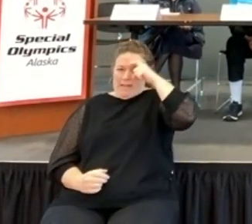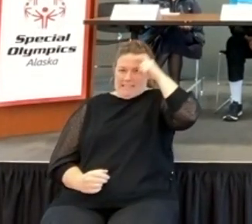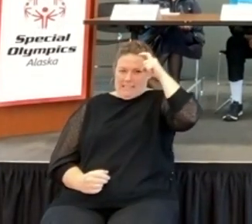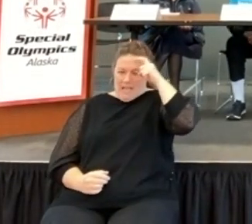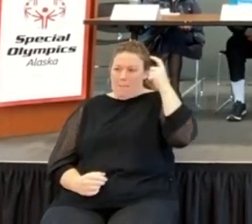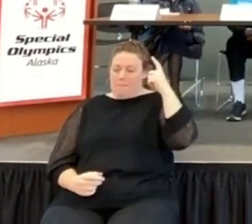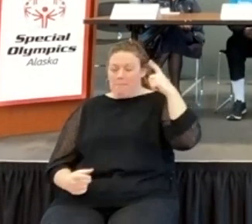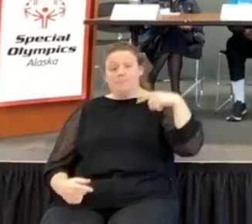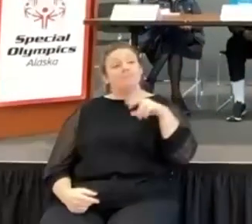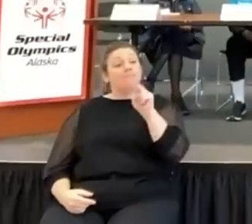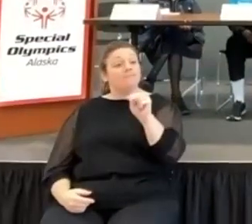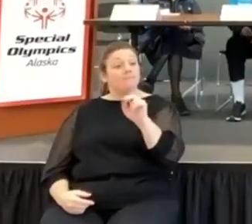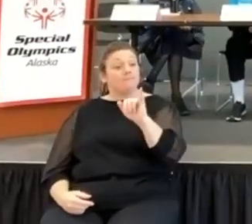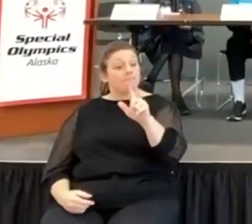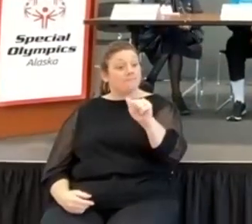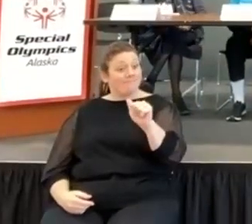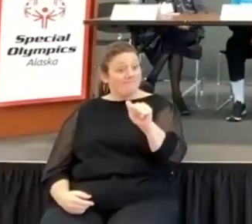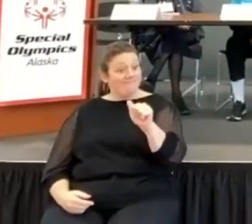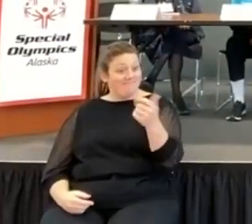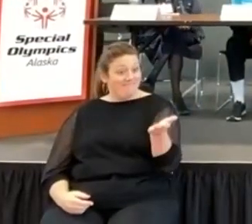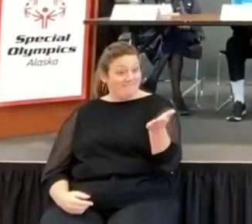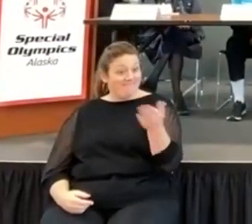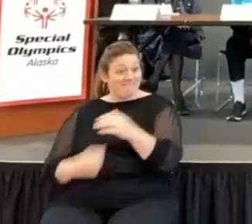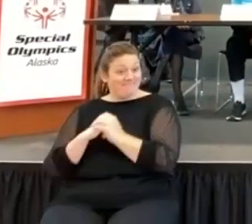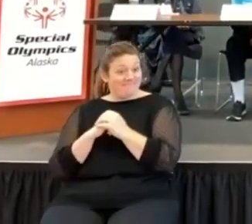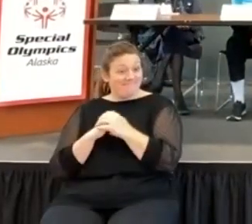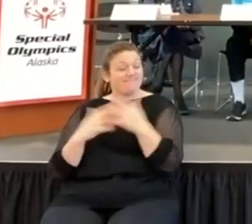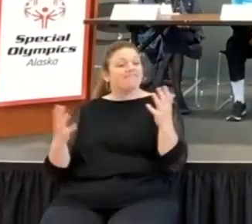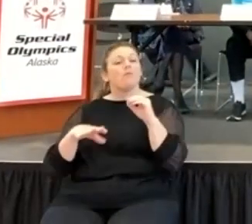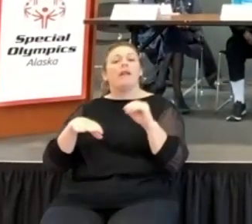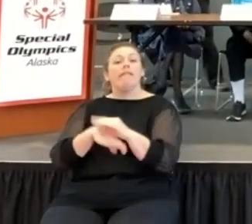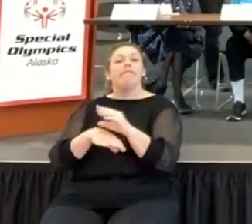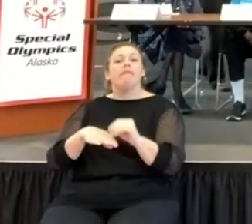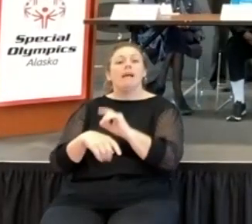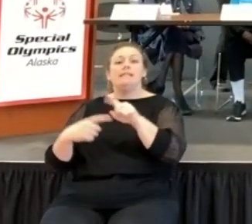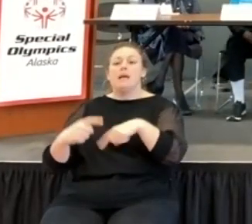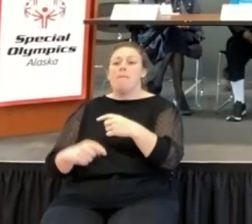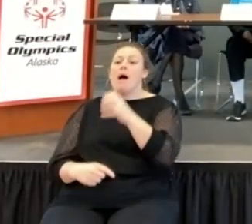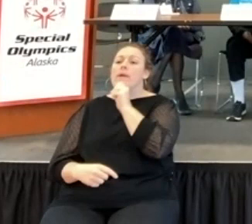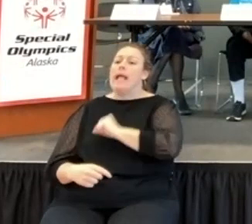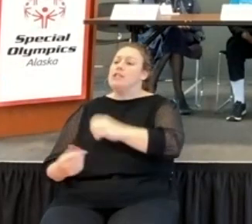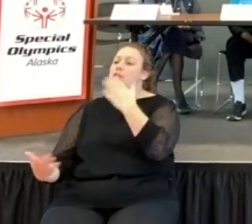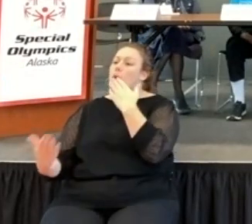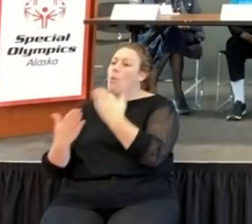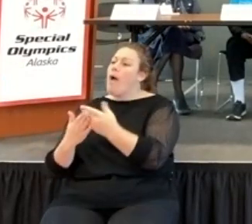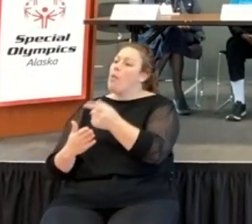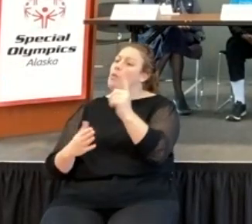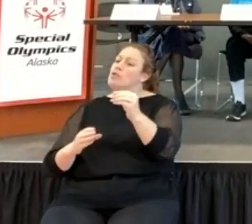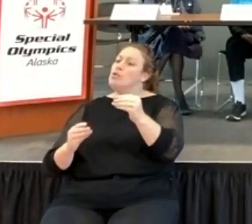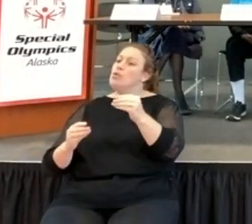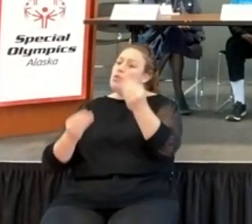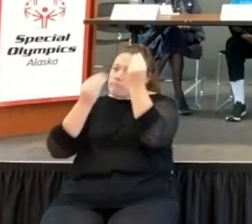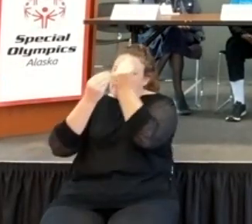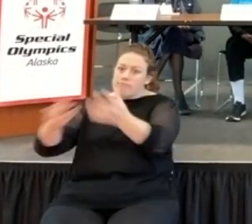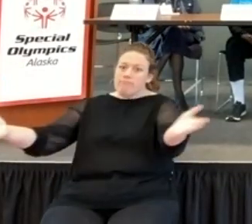So Nyla, I'm going to start with you first. What advice about aging well would you give to the future